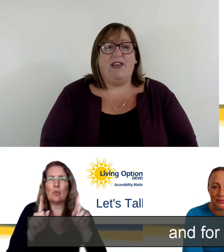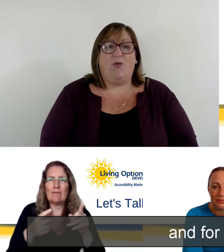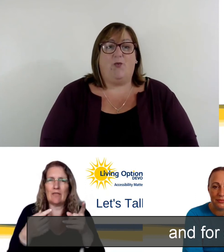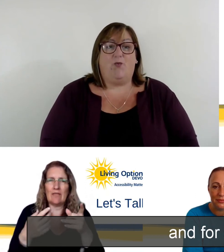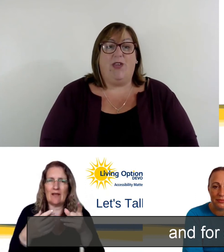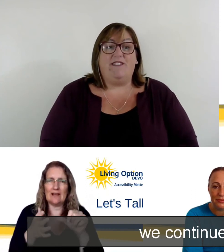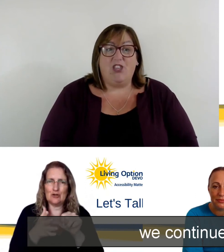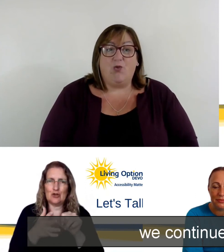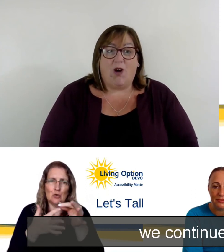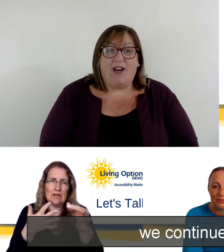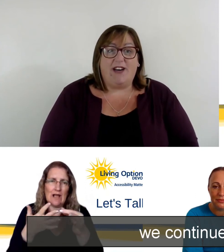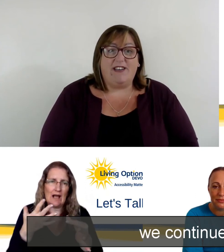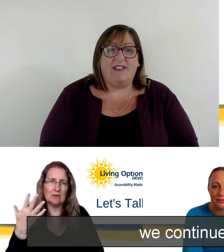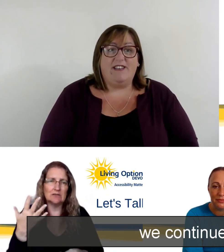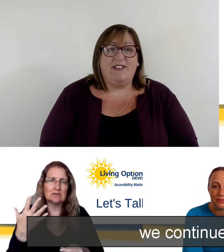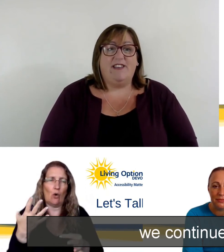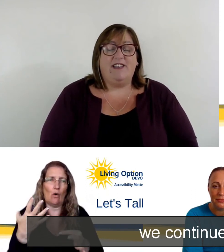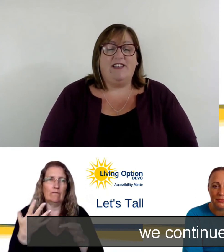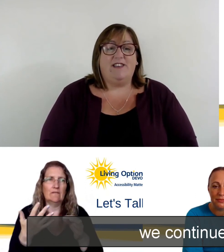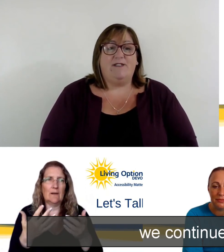some we continue the work.